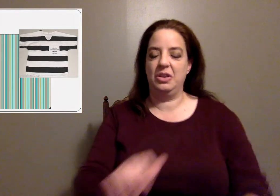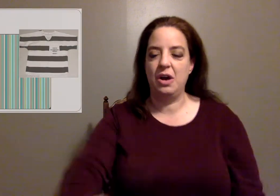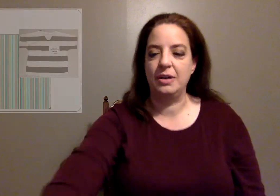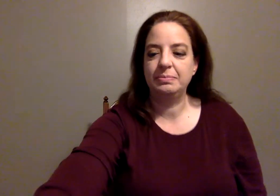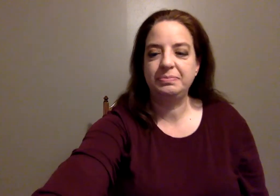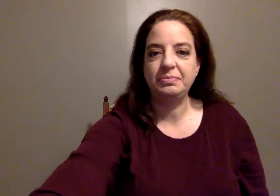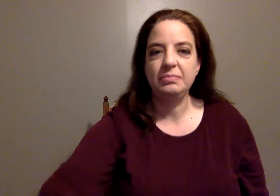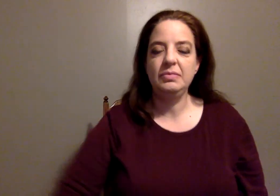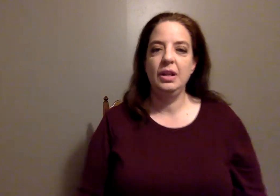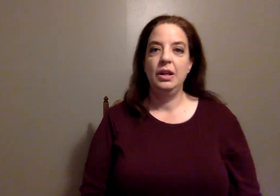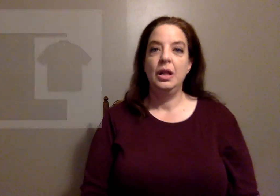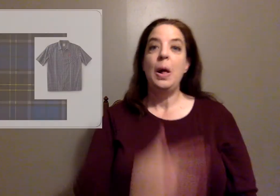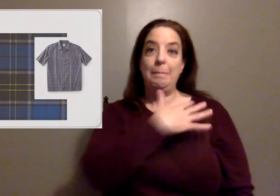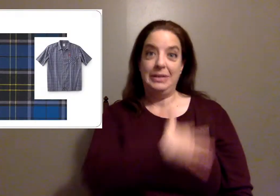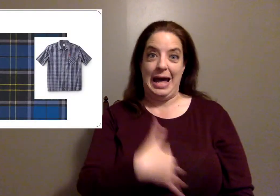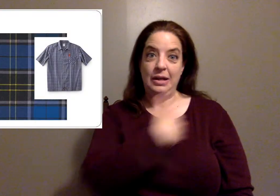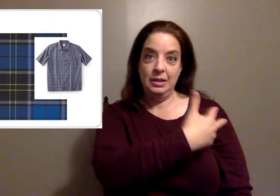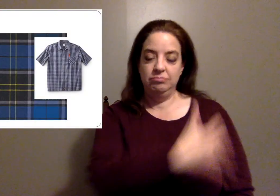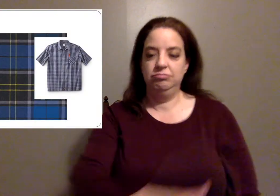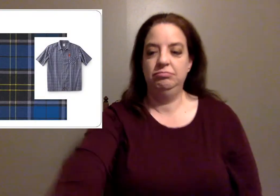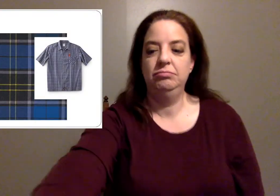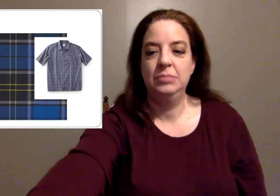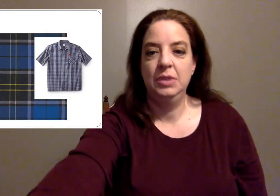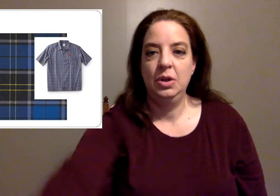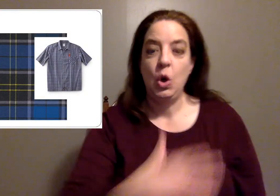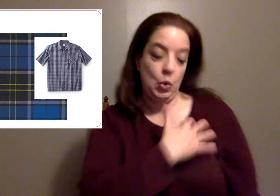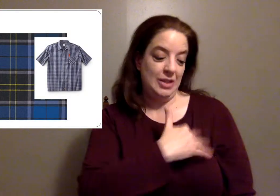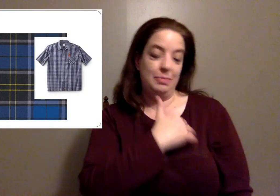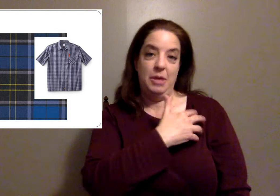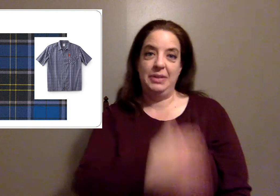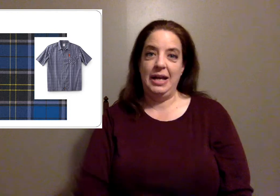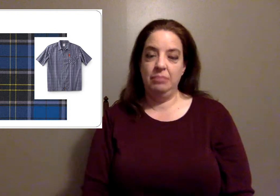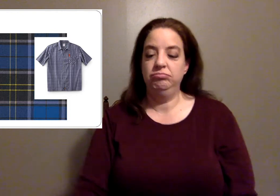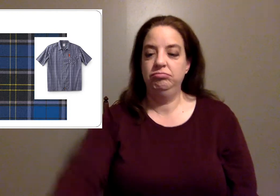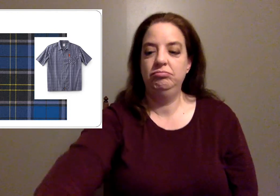car. Plaid or a small plaid.